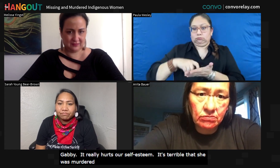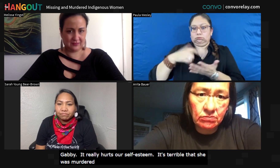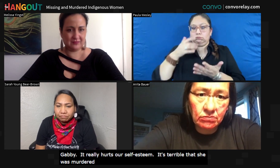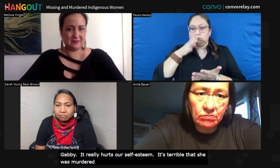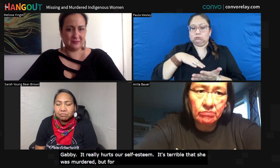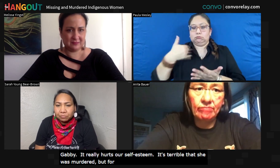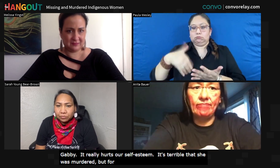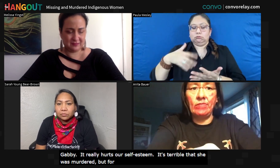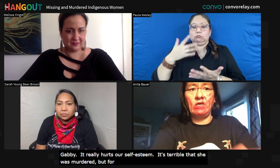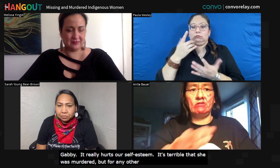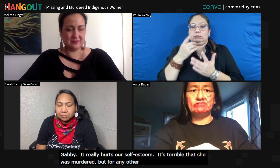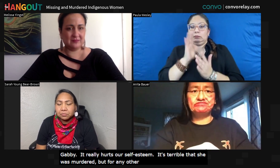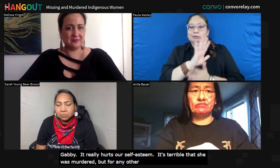Fontaine,